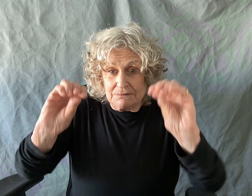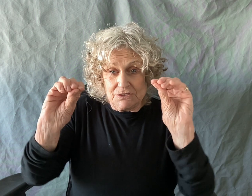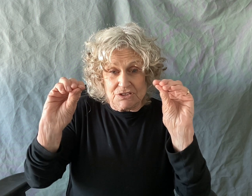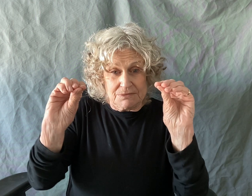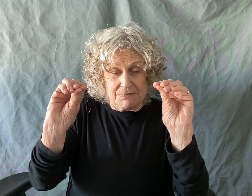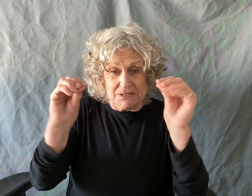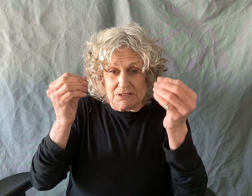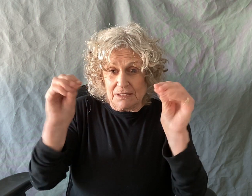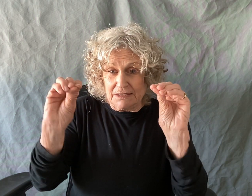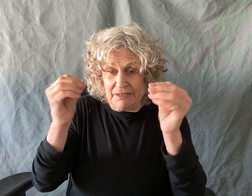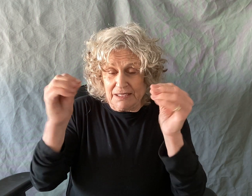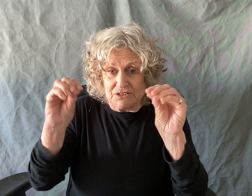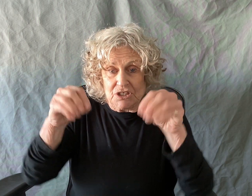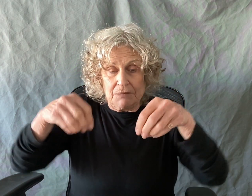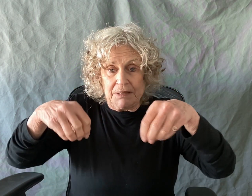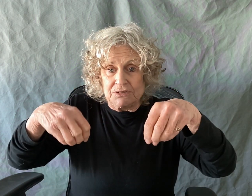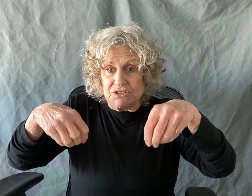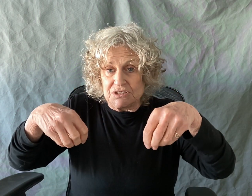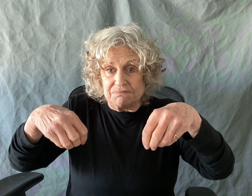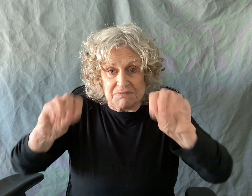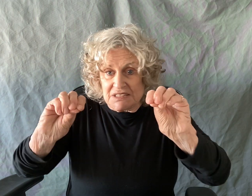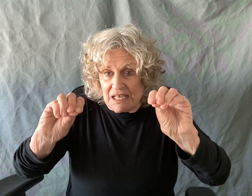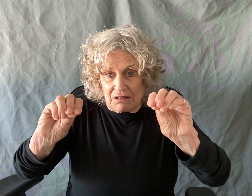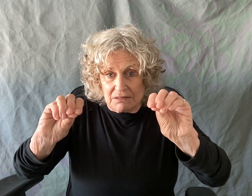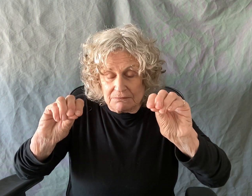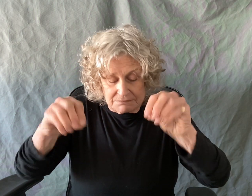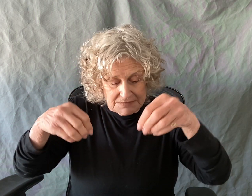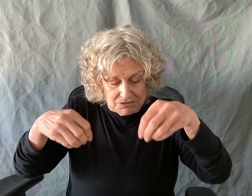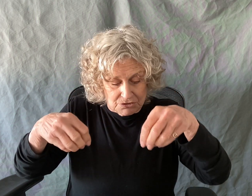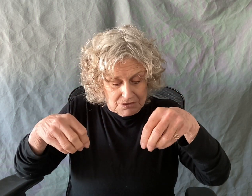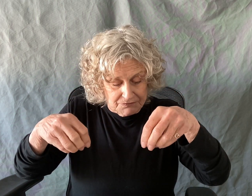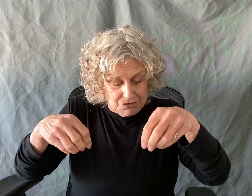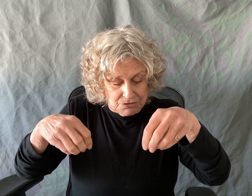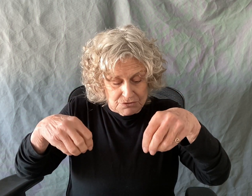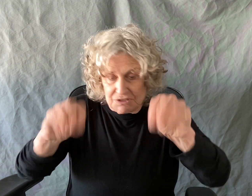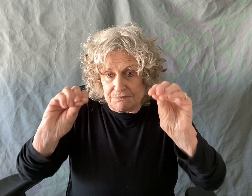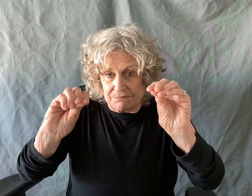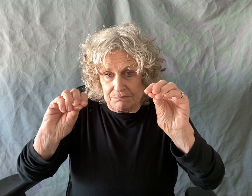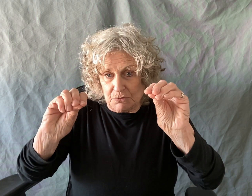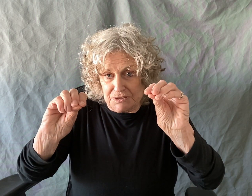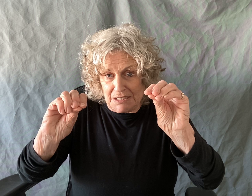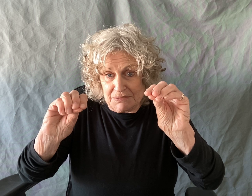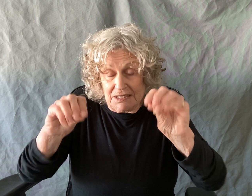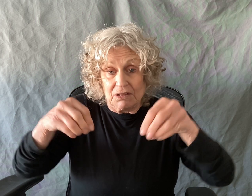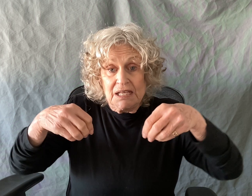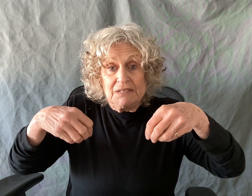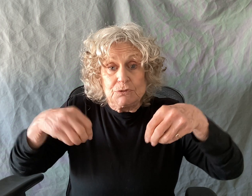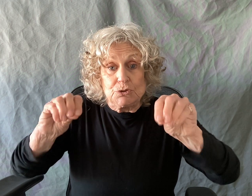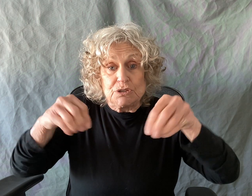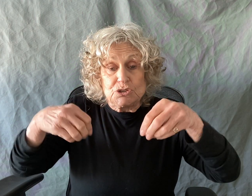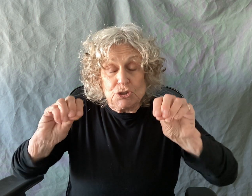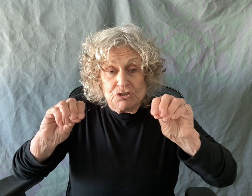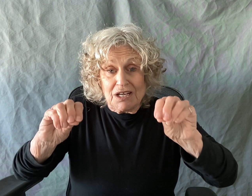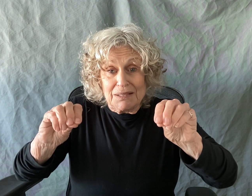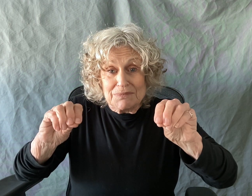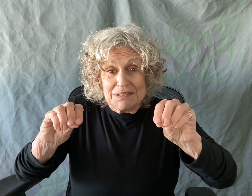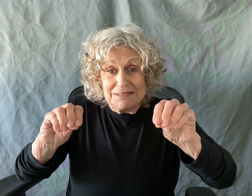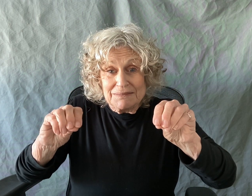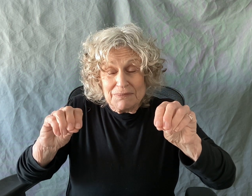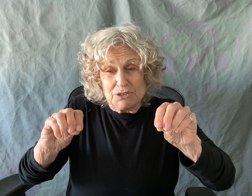just this kind of hand shape and just sell. That's all you have to do is one time sell. If you do it two times, because we